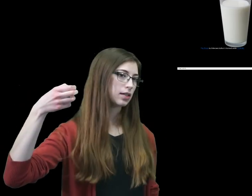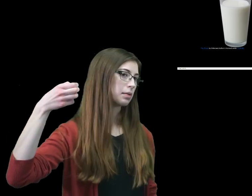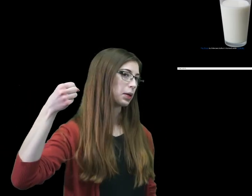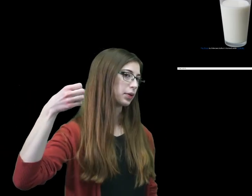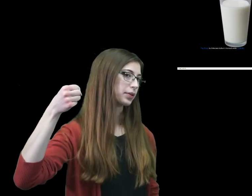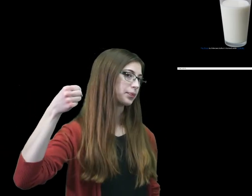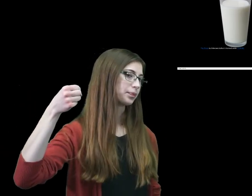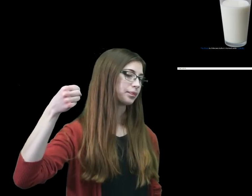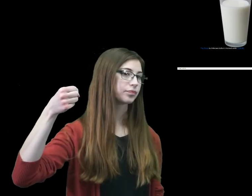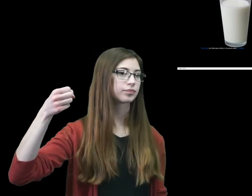Milk.